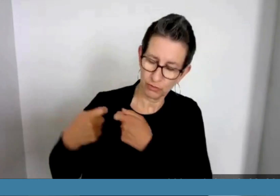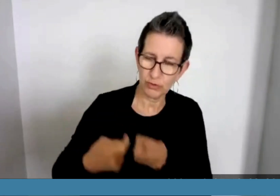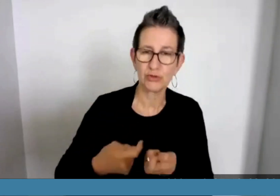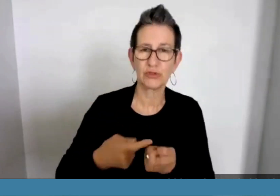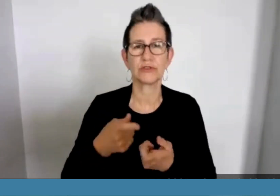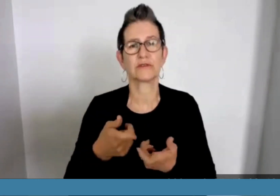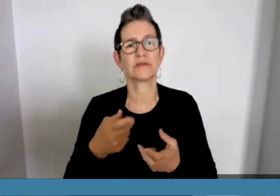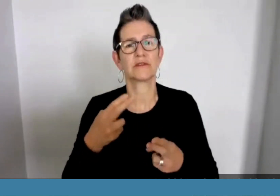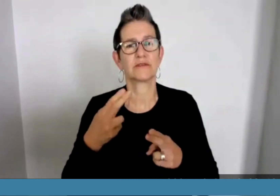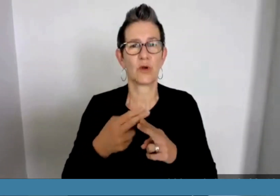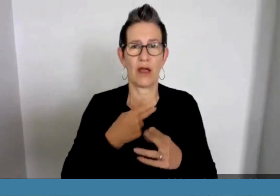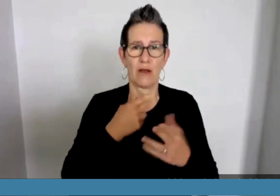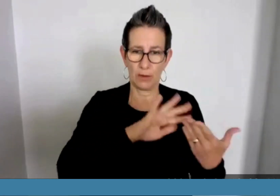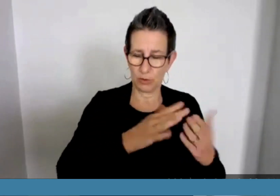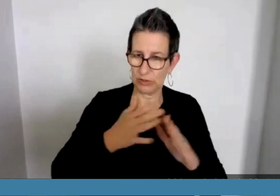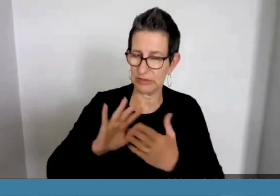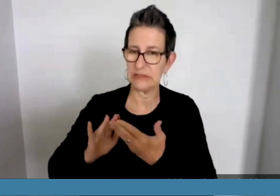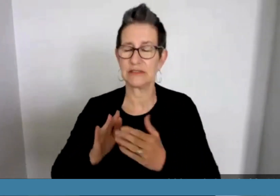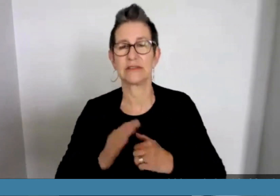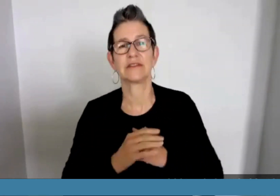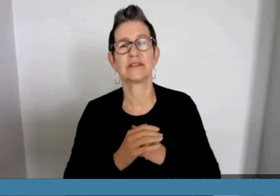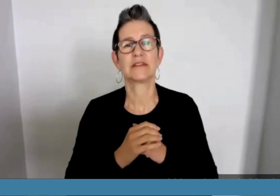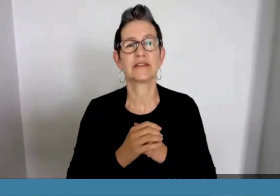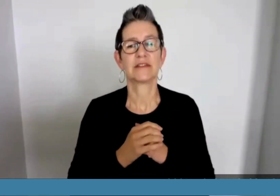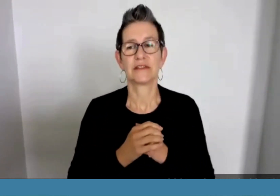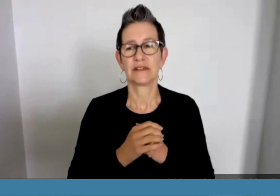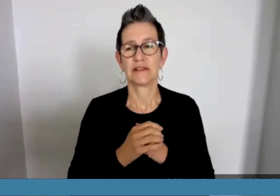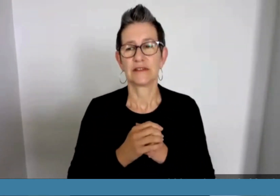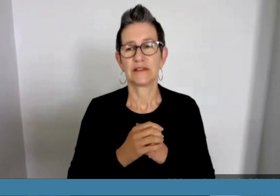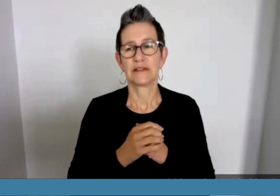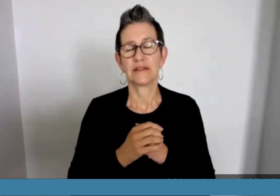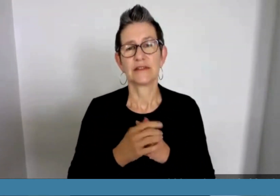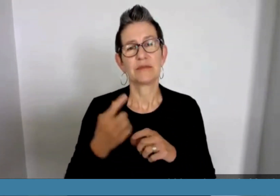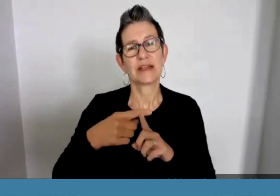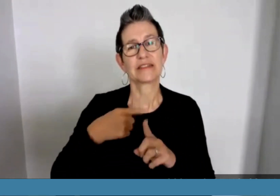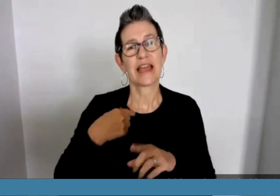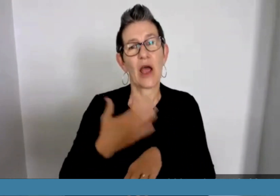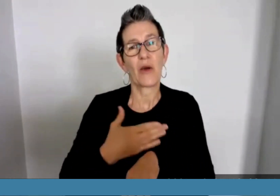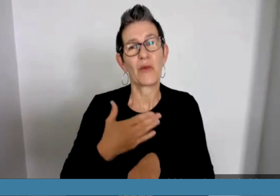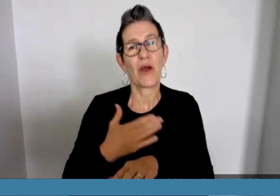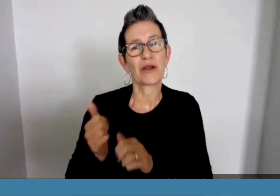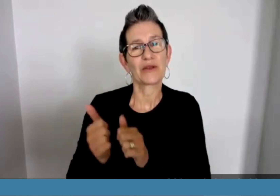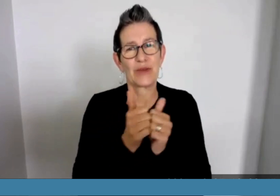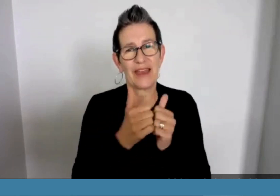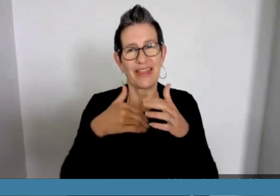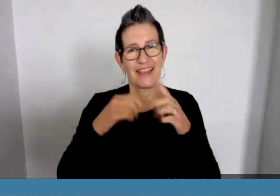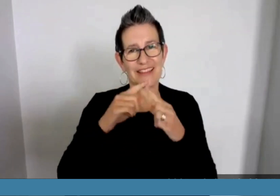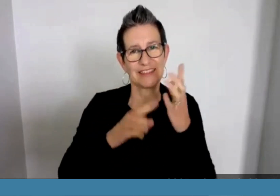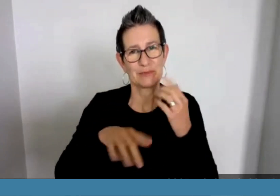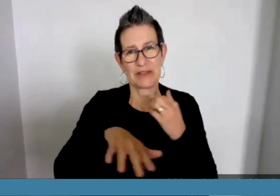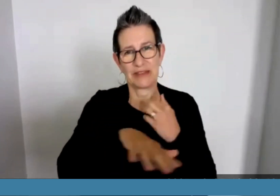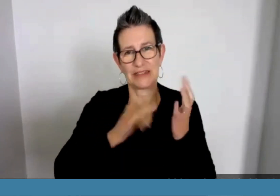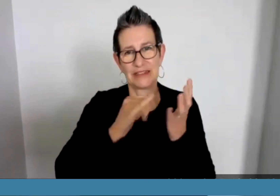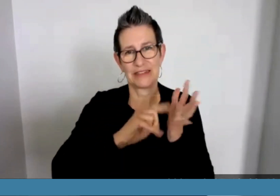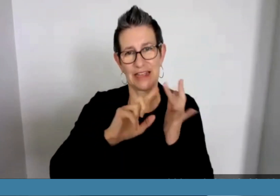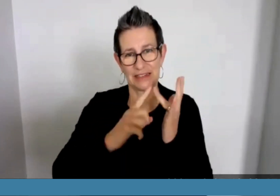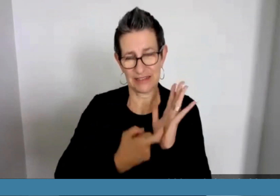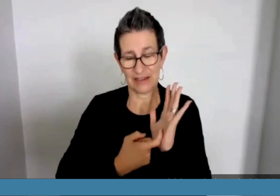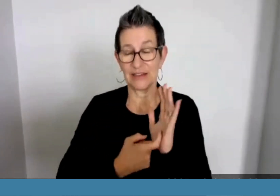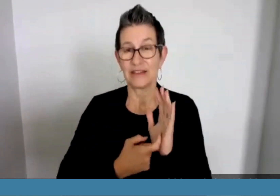to our communities and to our work together in the disability sector. So please feel free